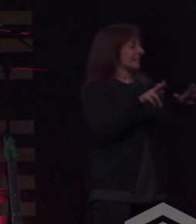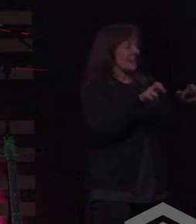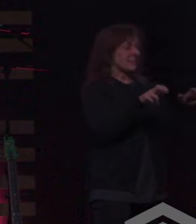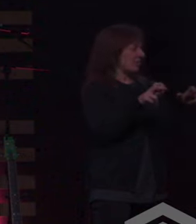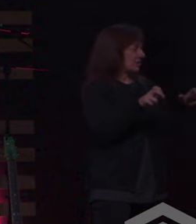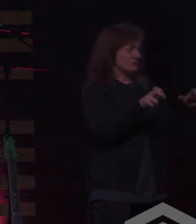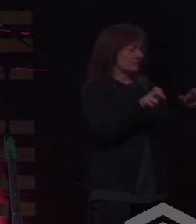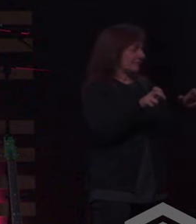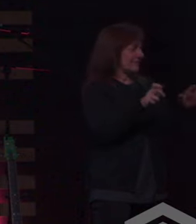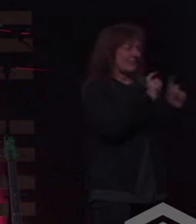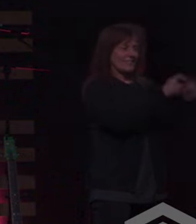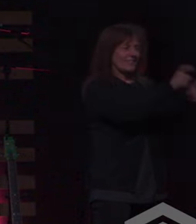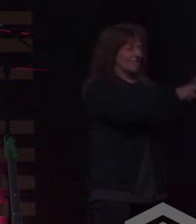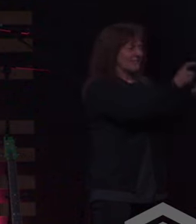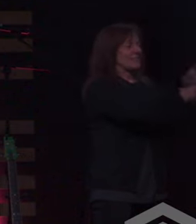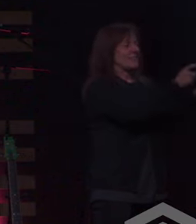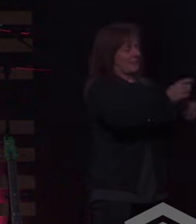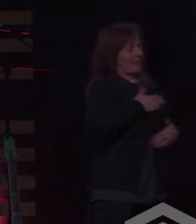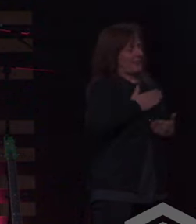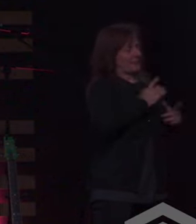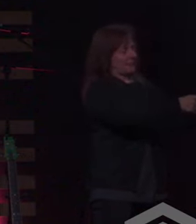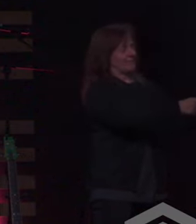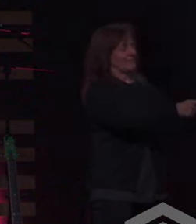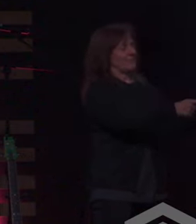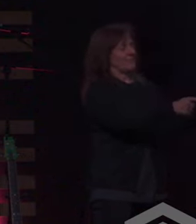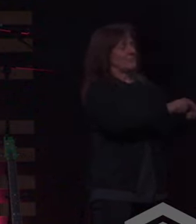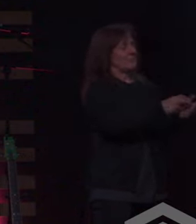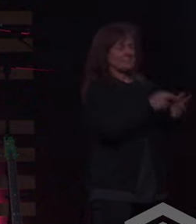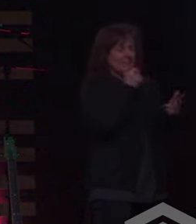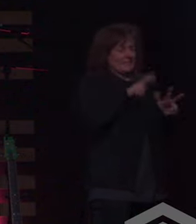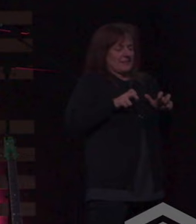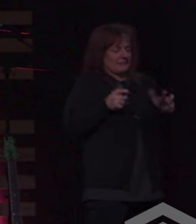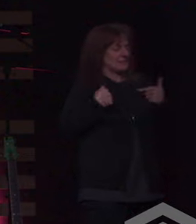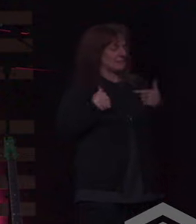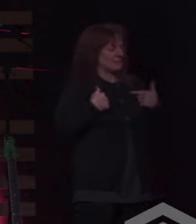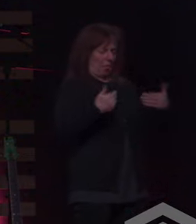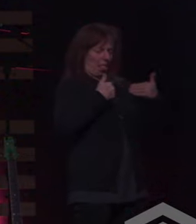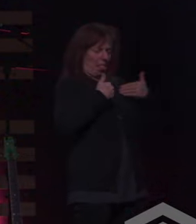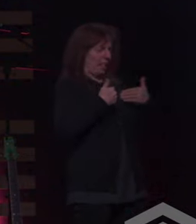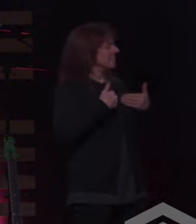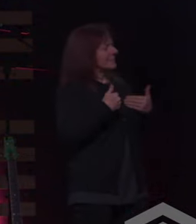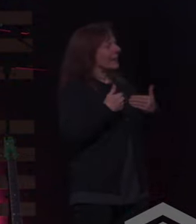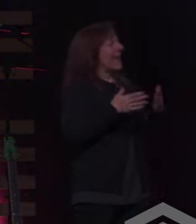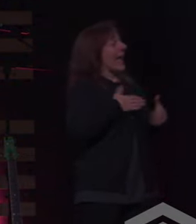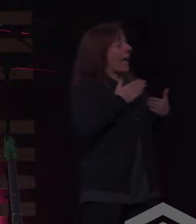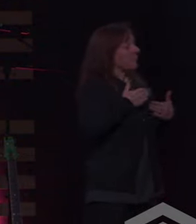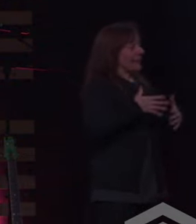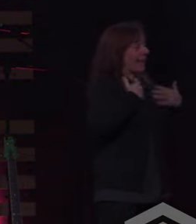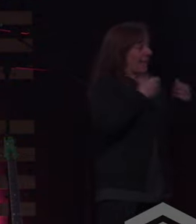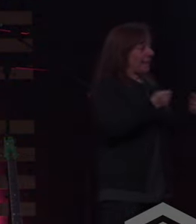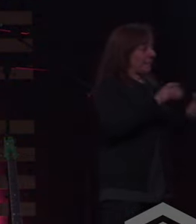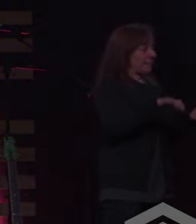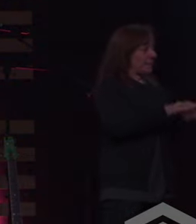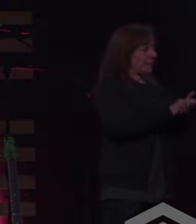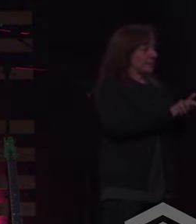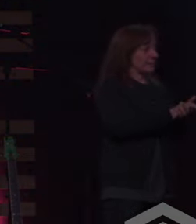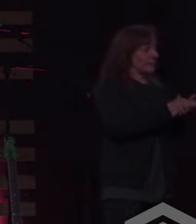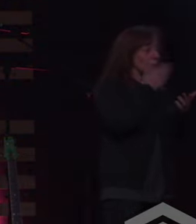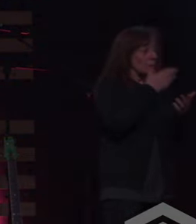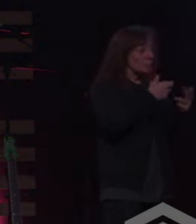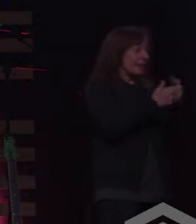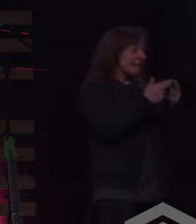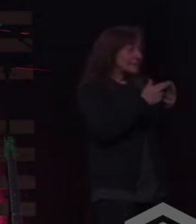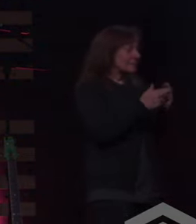selflessness. Selflessness. It really all comes down to this. You want to have a happy, healthy marriage. You want to have happy, healthy